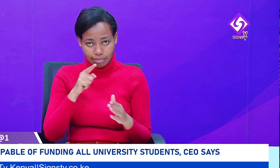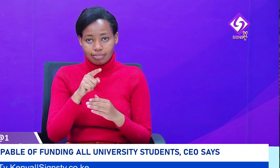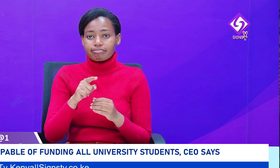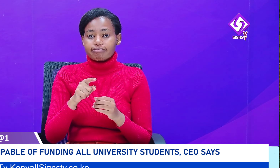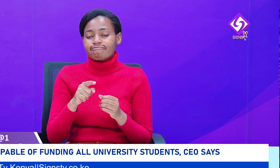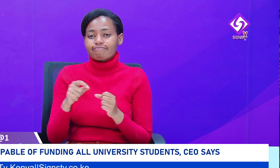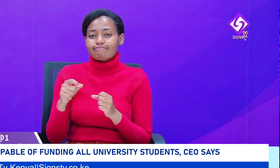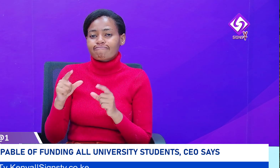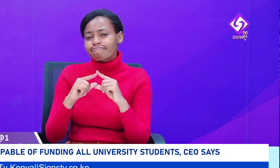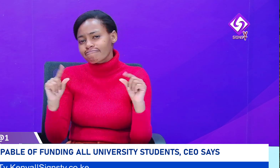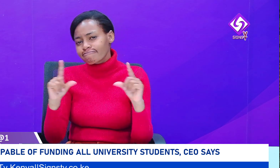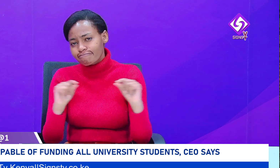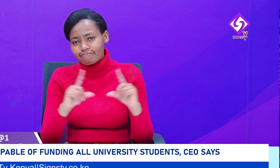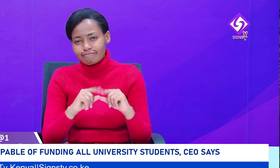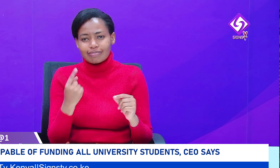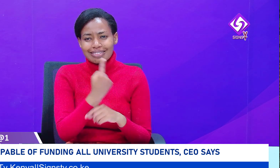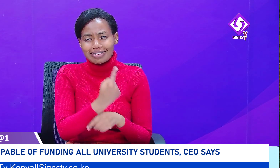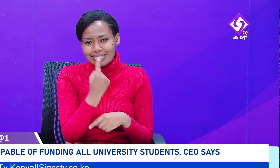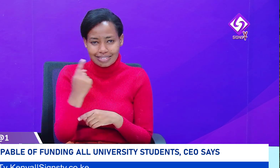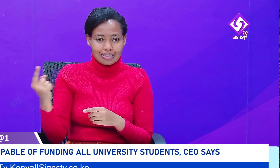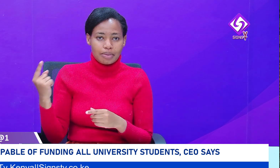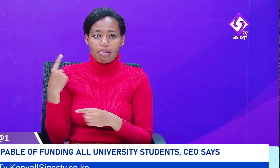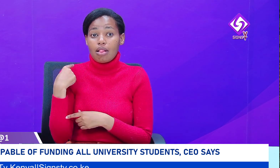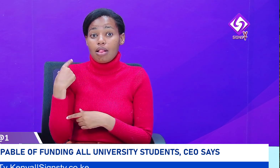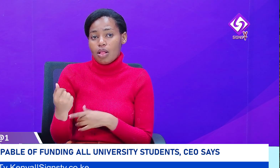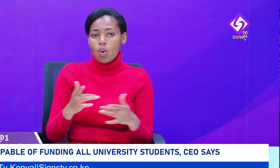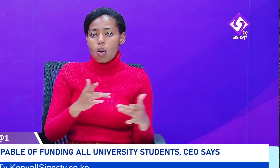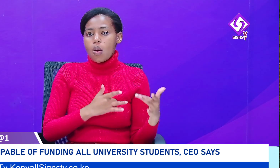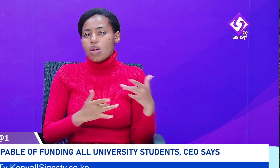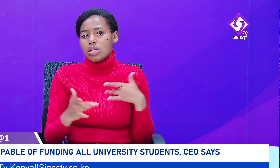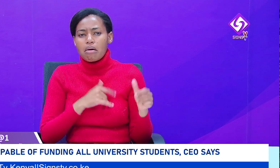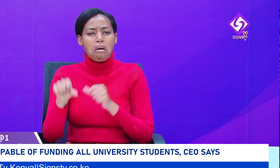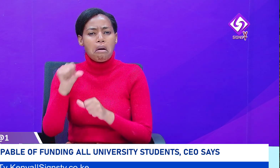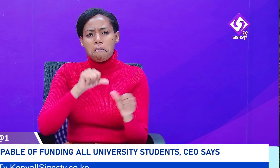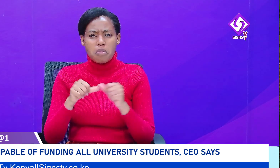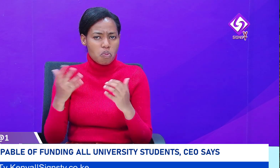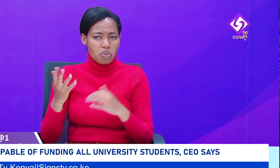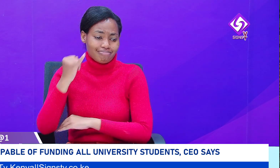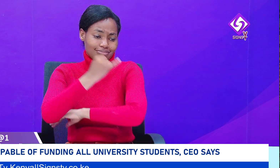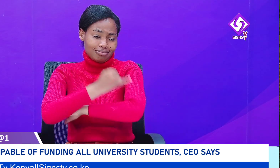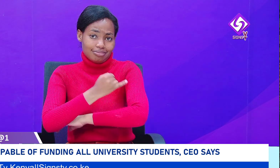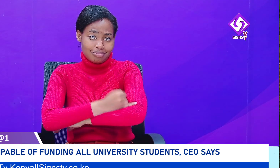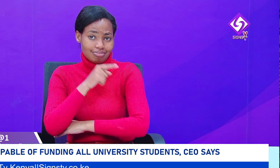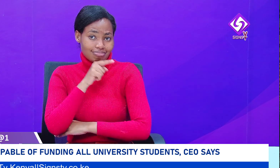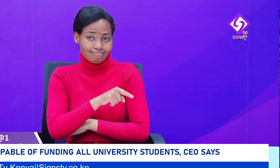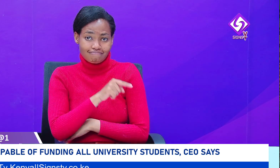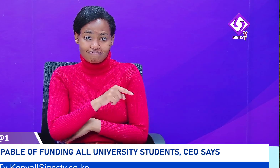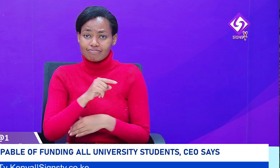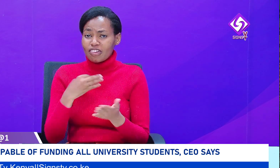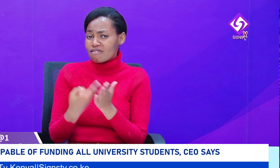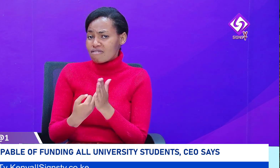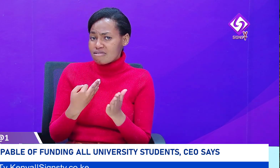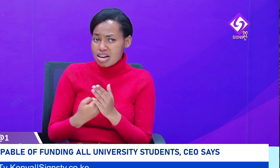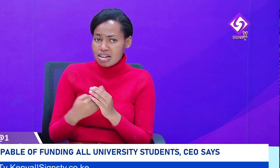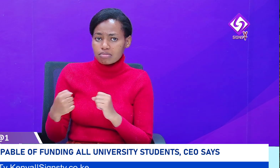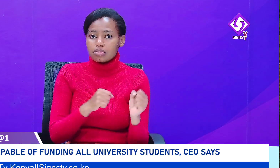financial needs of students, a statement that counters recent concerns about the institution's